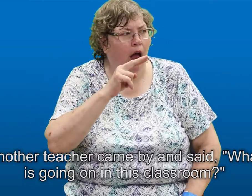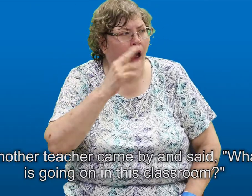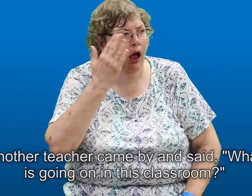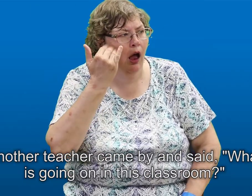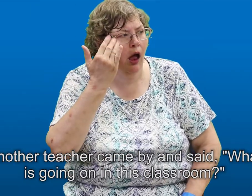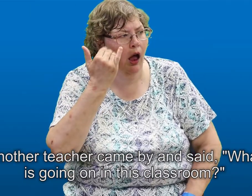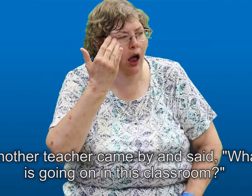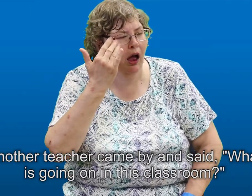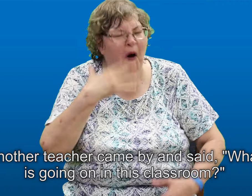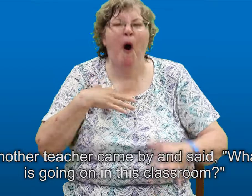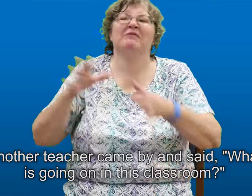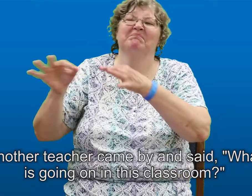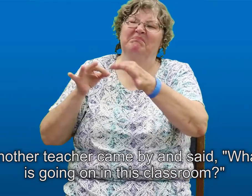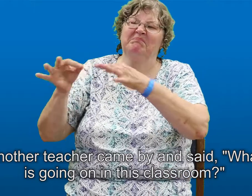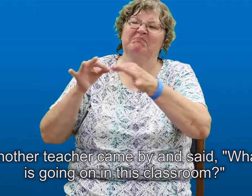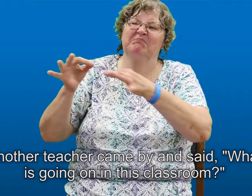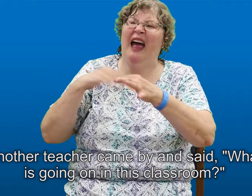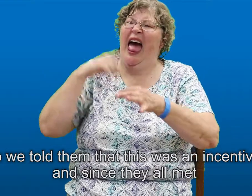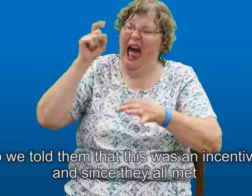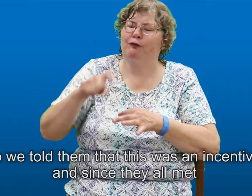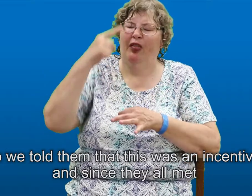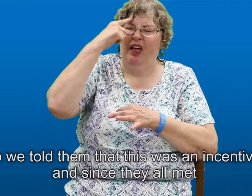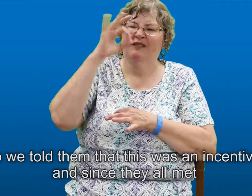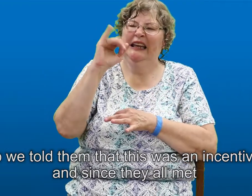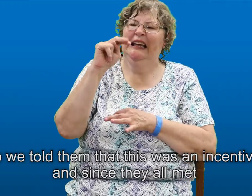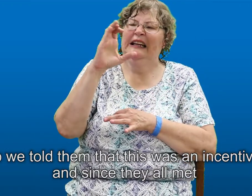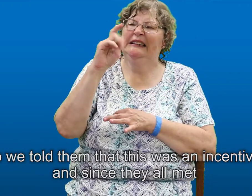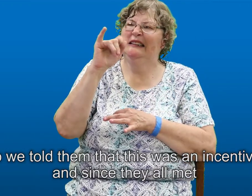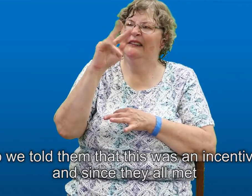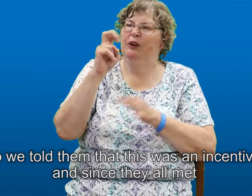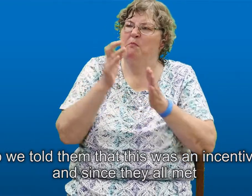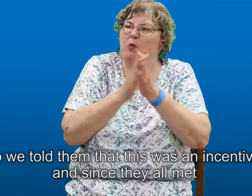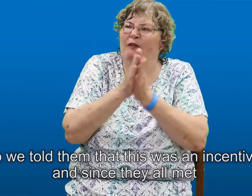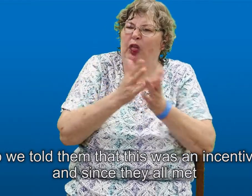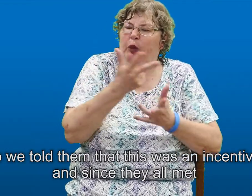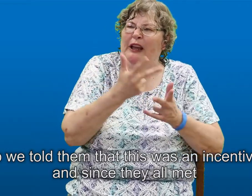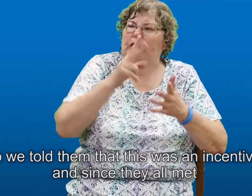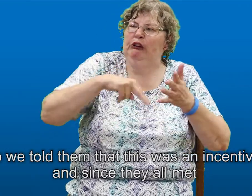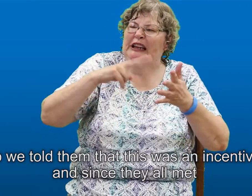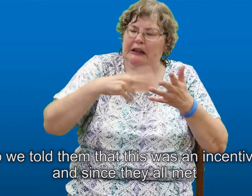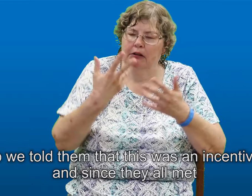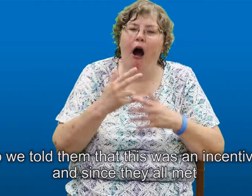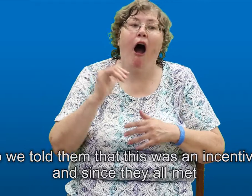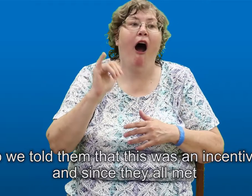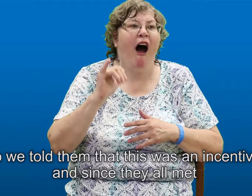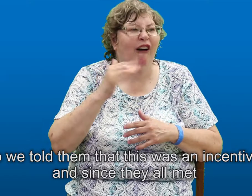and said, what is going on in this classroom? And so we told her that while this was an incentive, that since they all met their benchmarks,